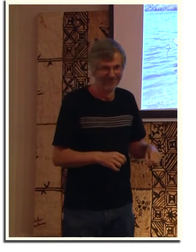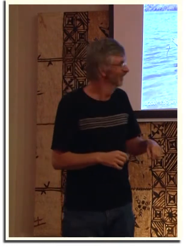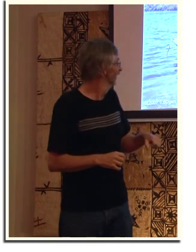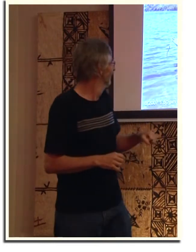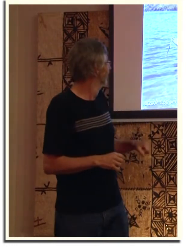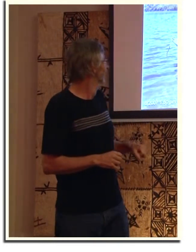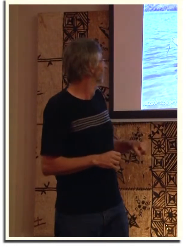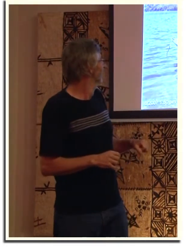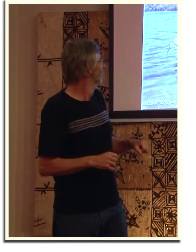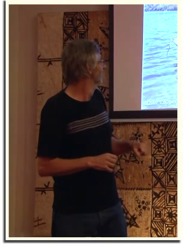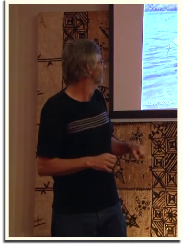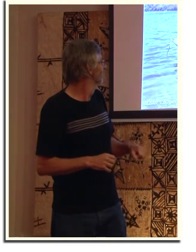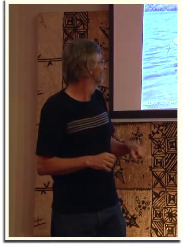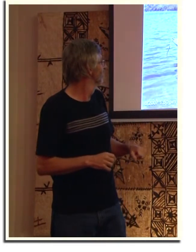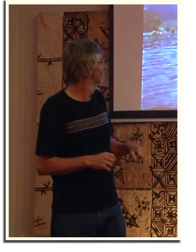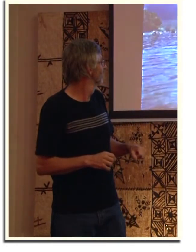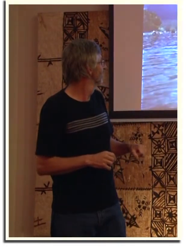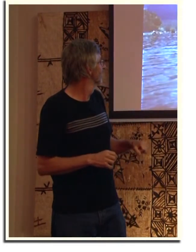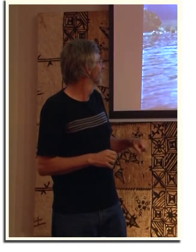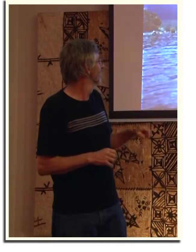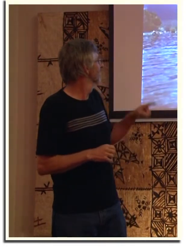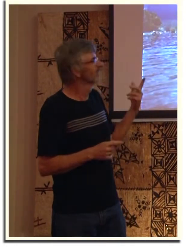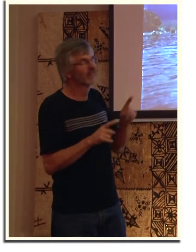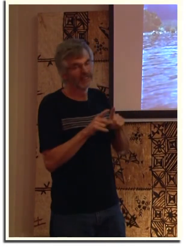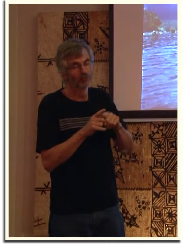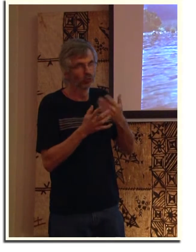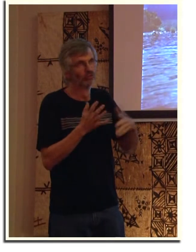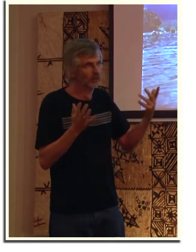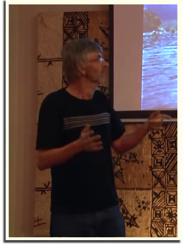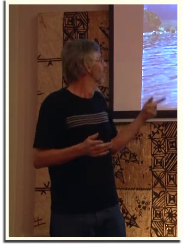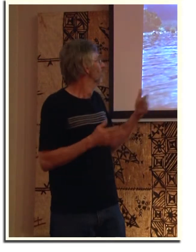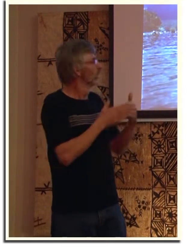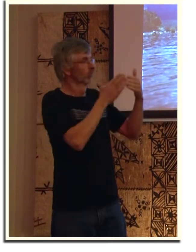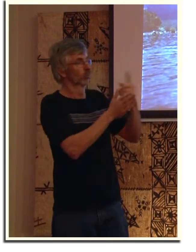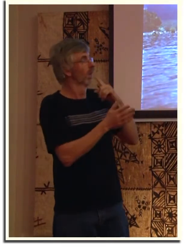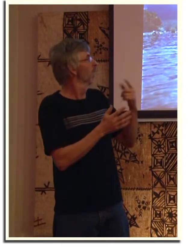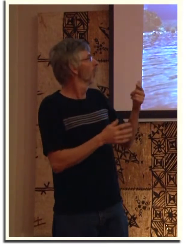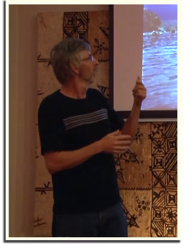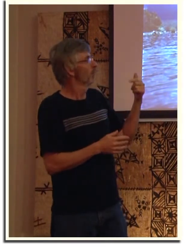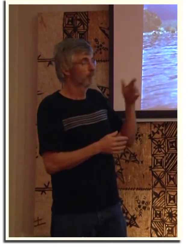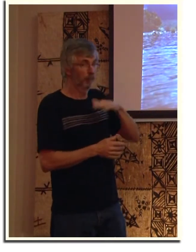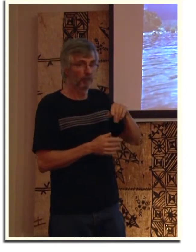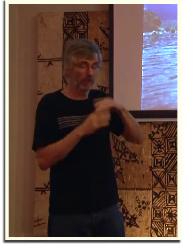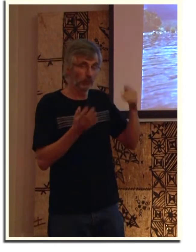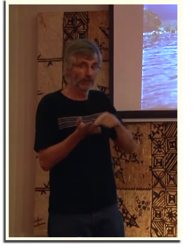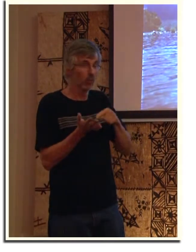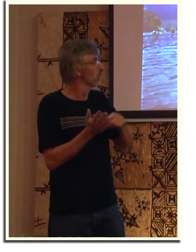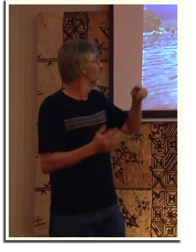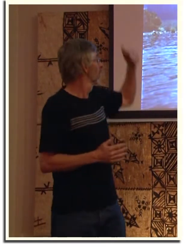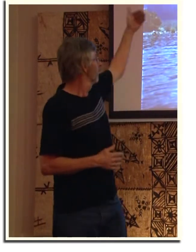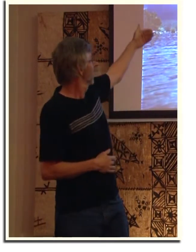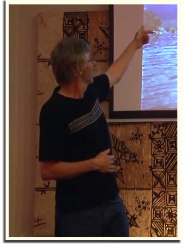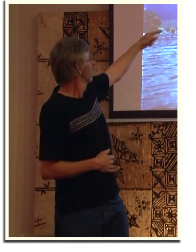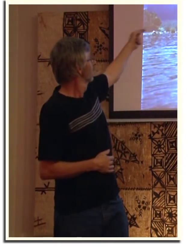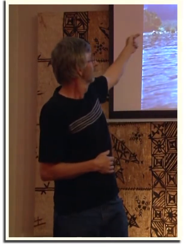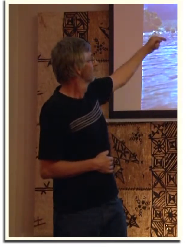Again, the same story, really. Putting the boat on the water with Mount Tarawera in the background. Yeah, so that just gives you an idea